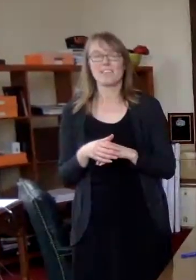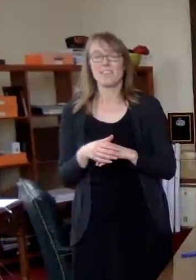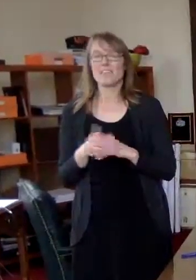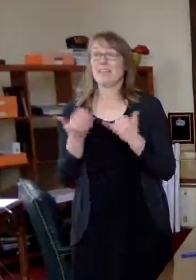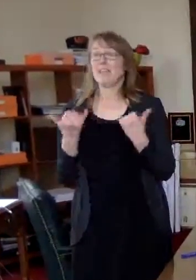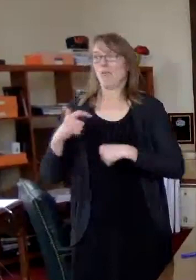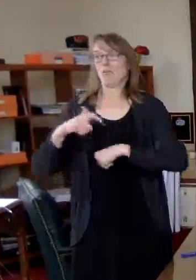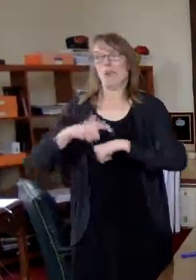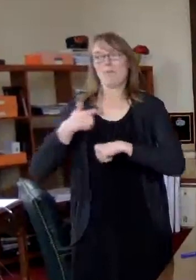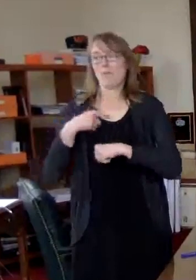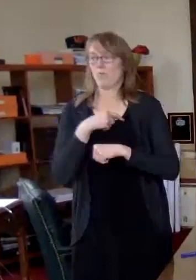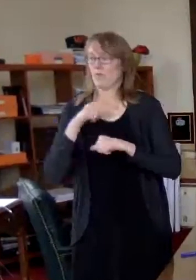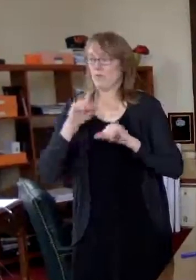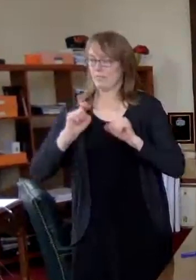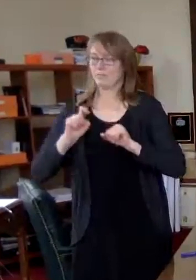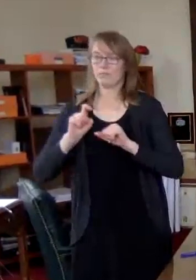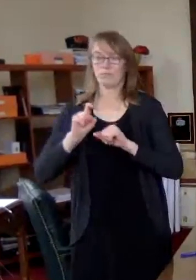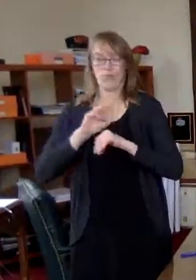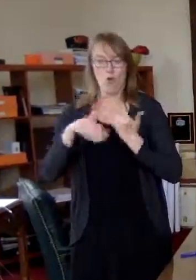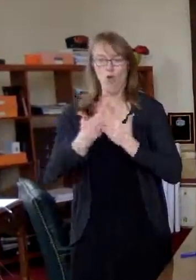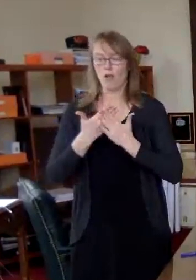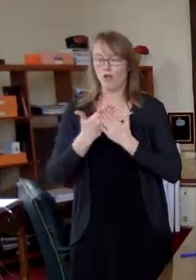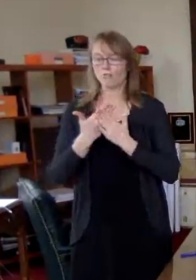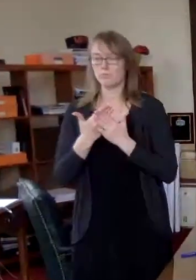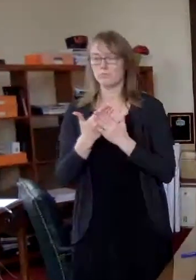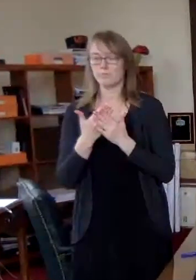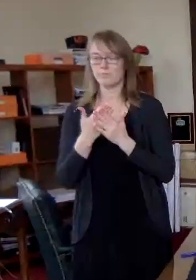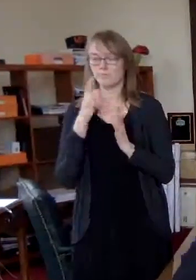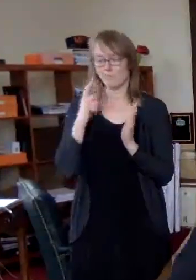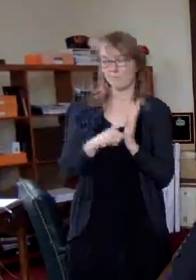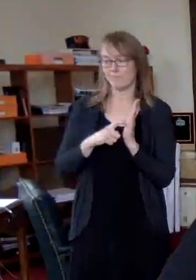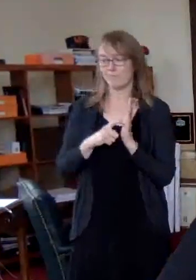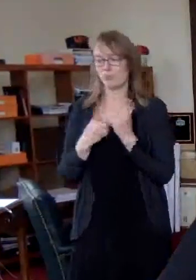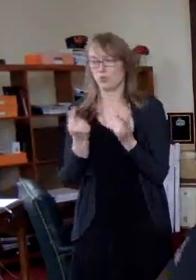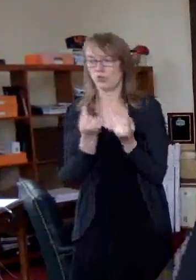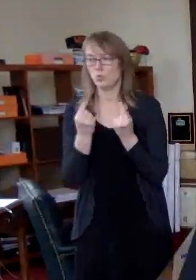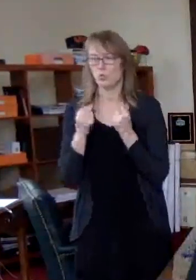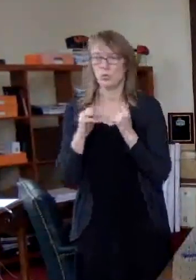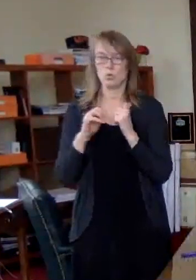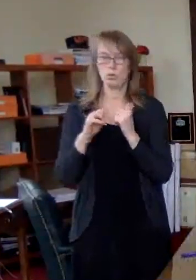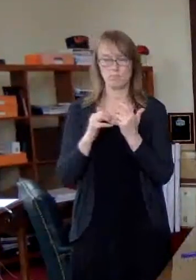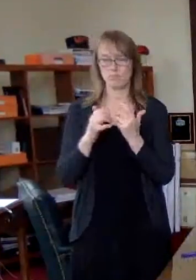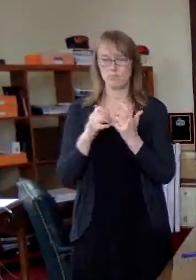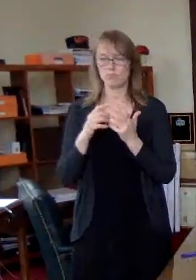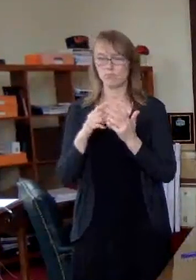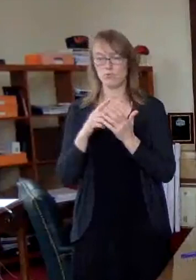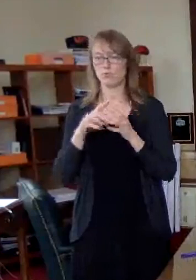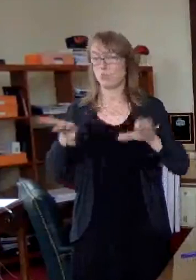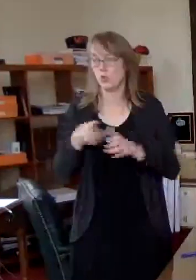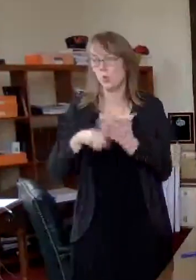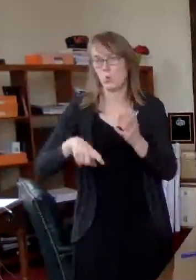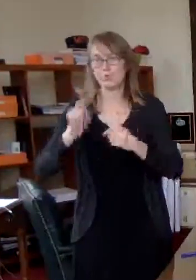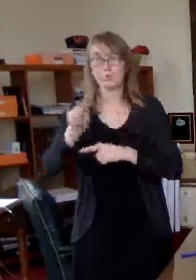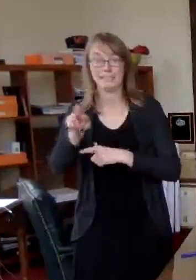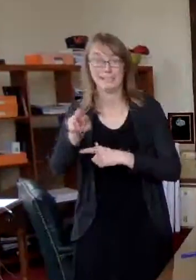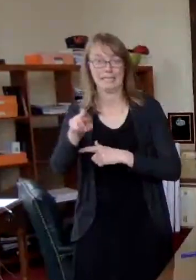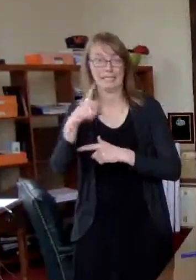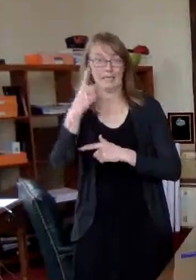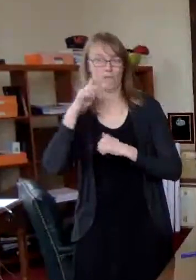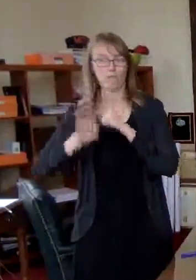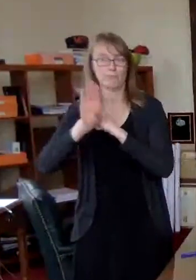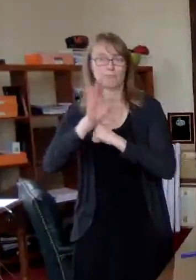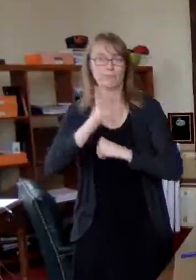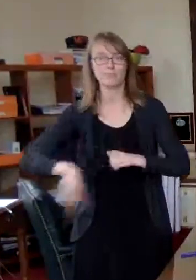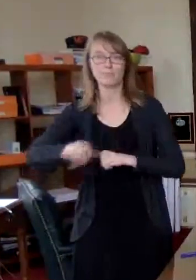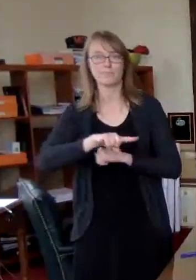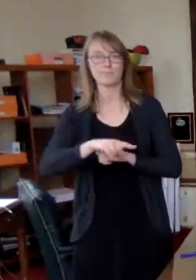come together and do the things that we need to do. Just combining a few topics and questions here. People want to know what the city's doing